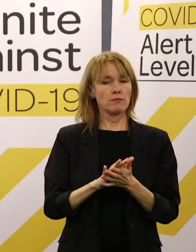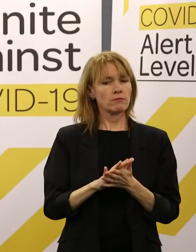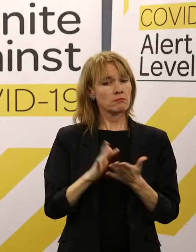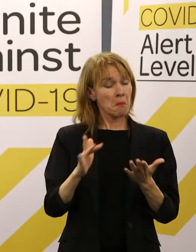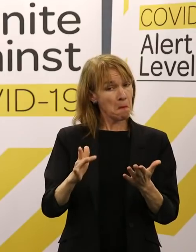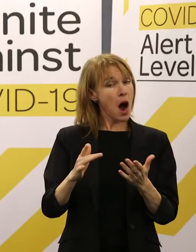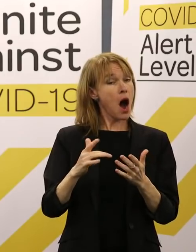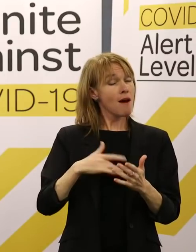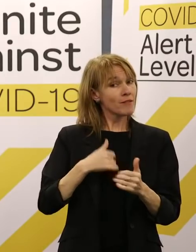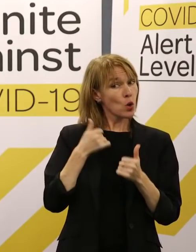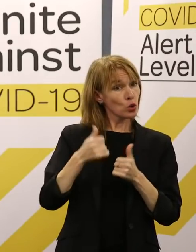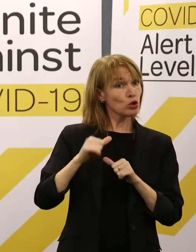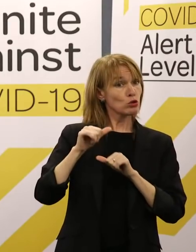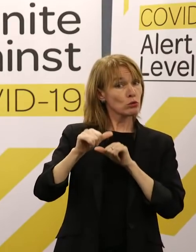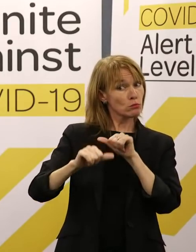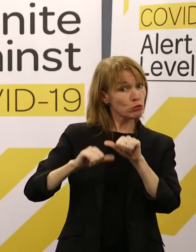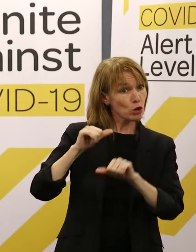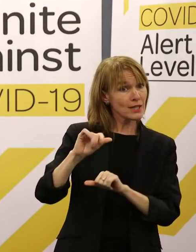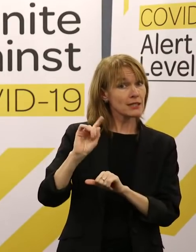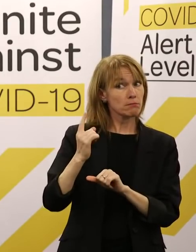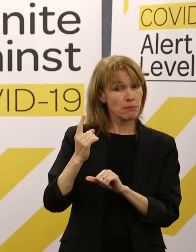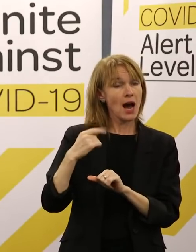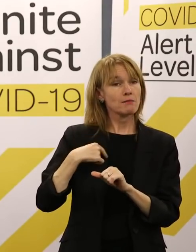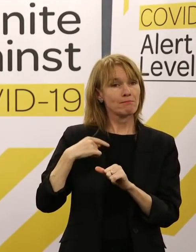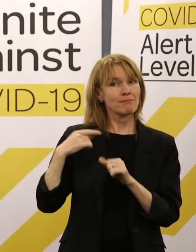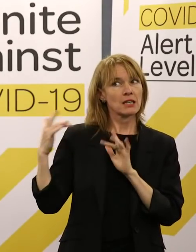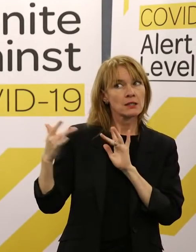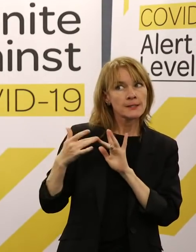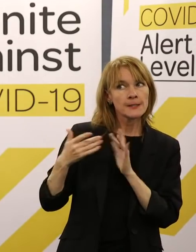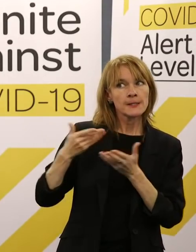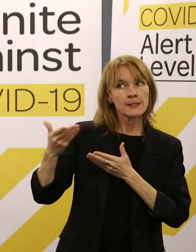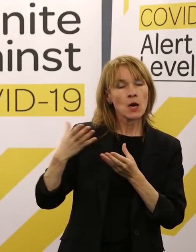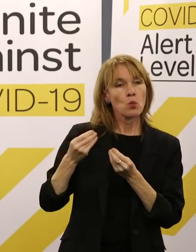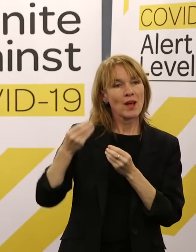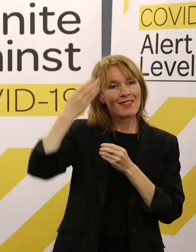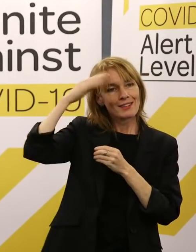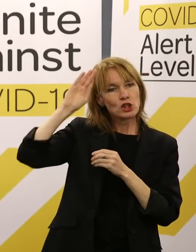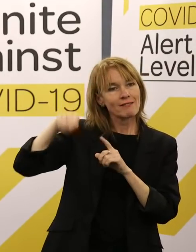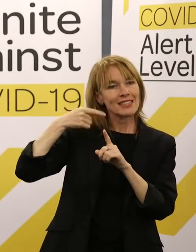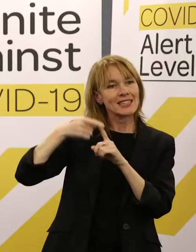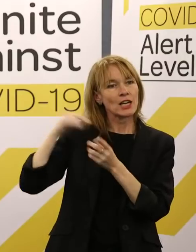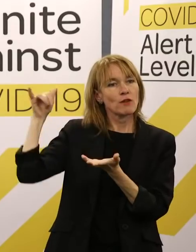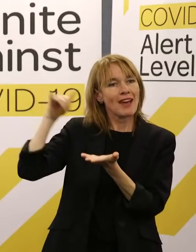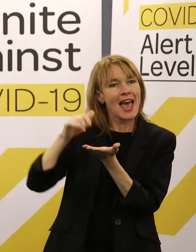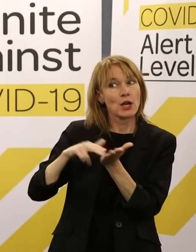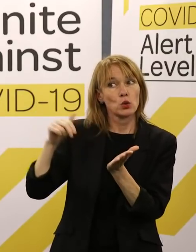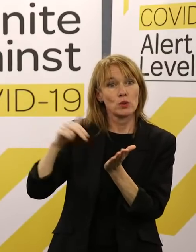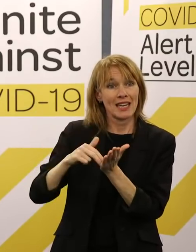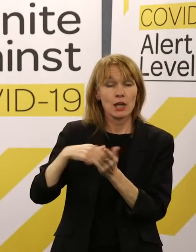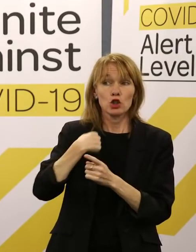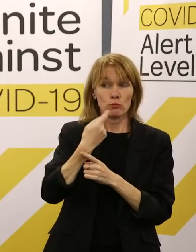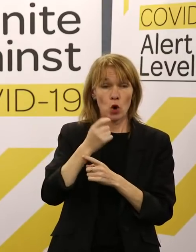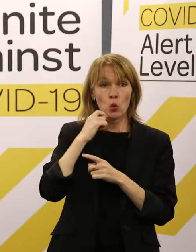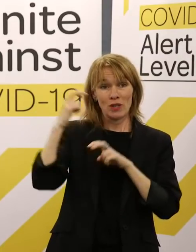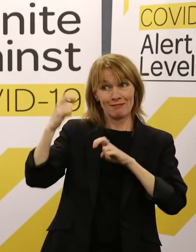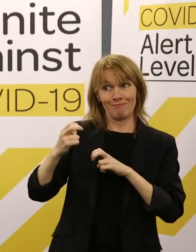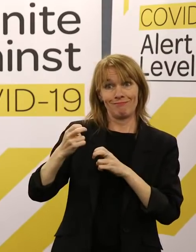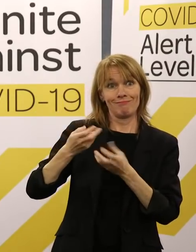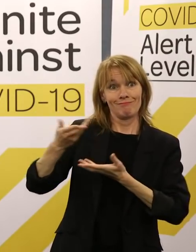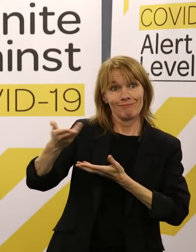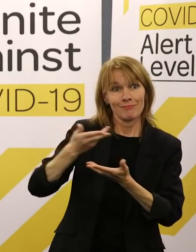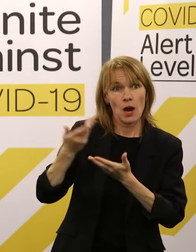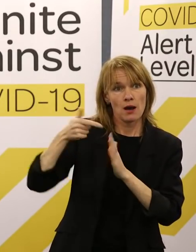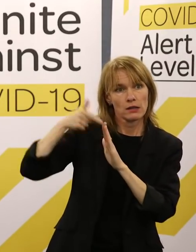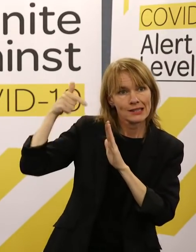New Zealand, including with the Chief Executive, and I'm meeting him tomorrow, about what else we can do, not just to keep their crew